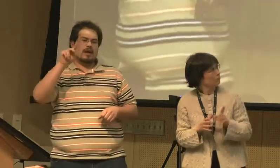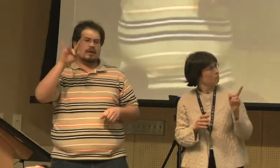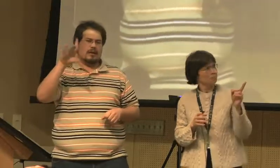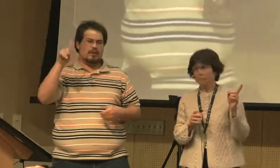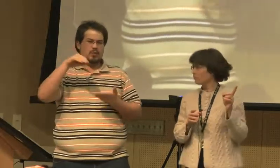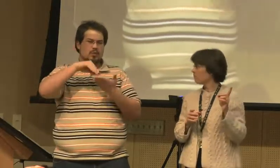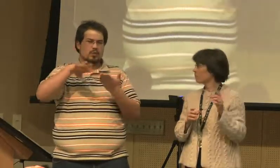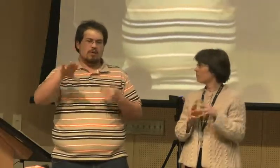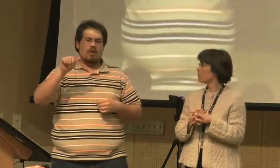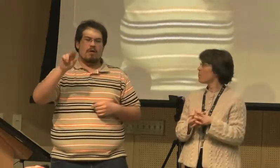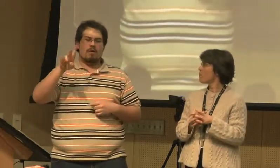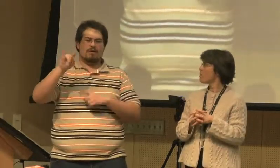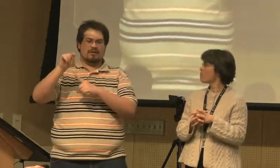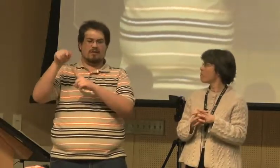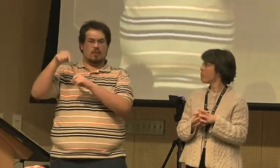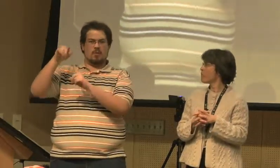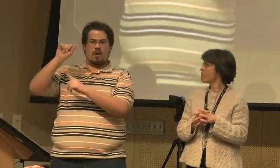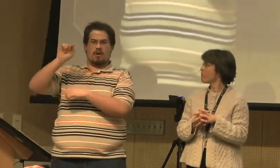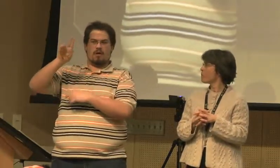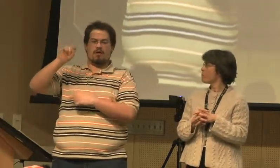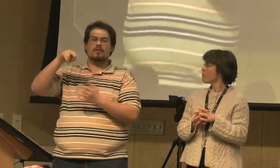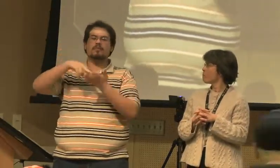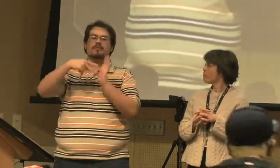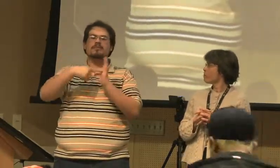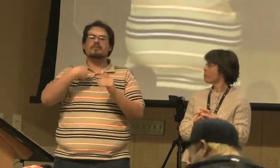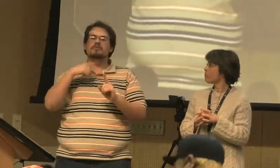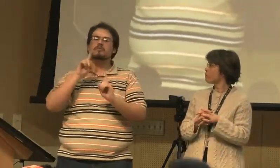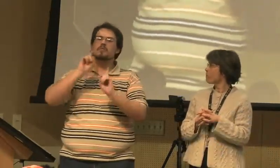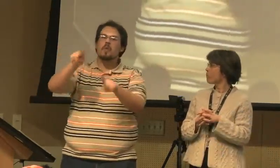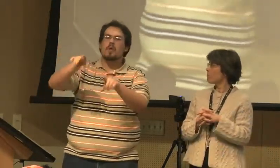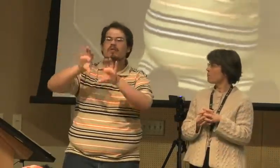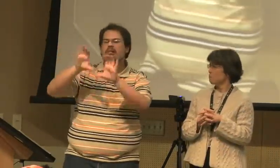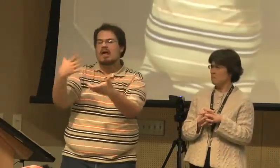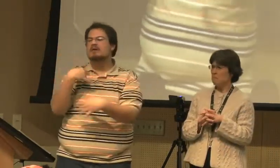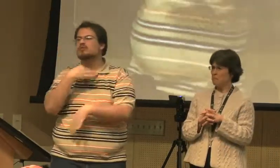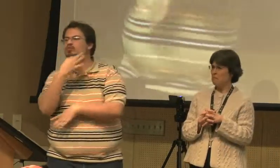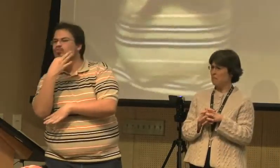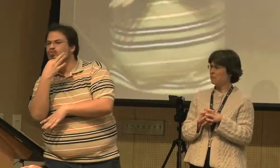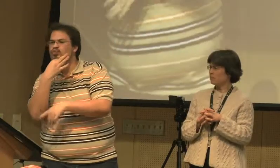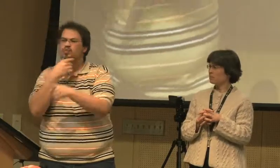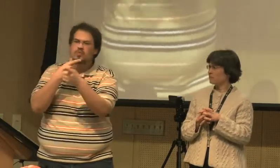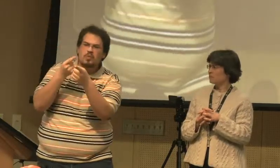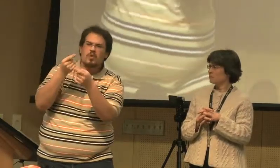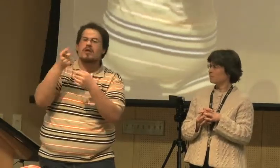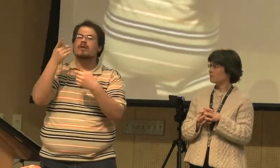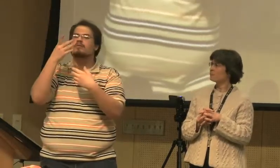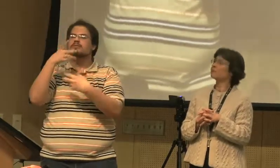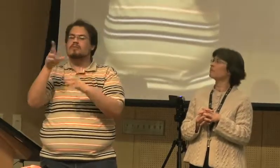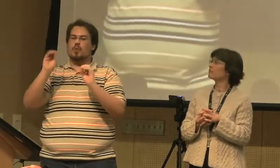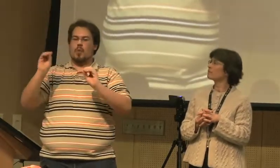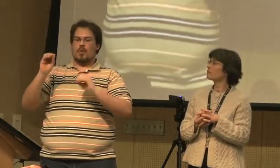questions. Okay, our last question consists of, can NTID students audit or take any NTID required two courses if they're